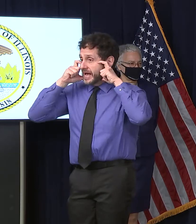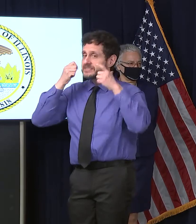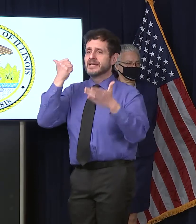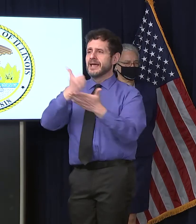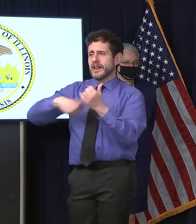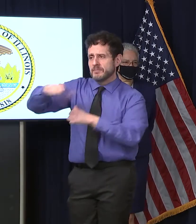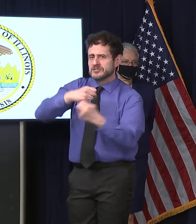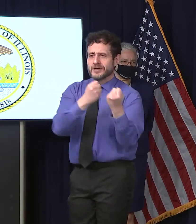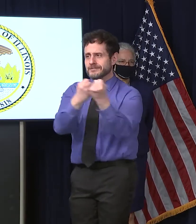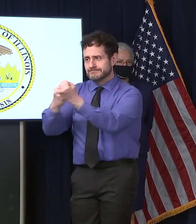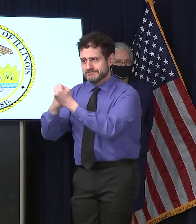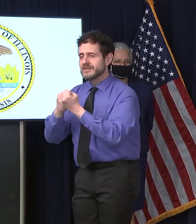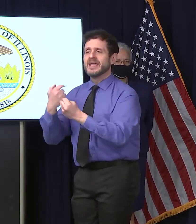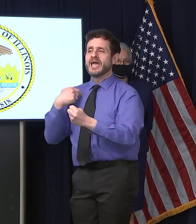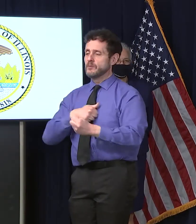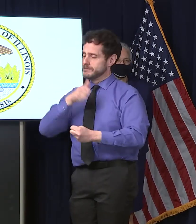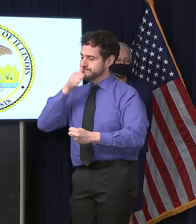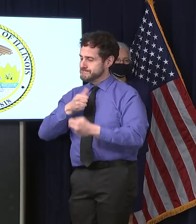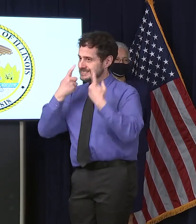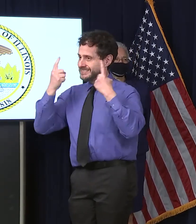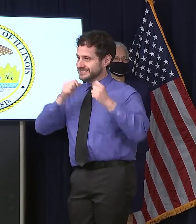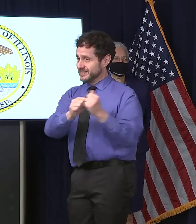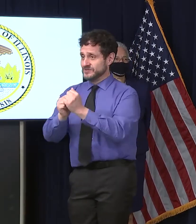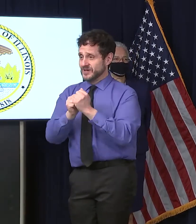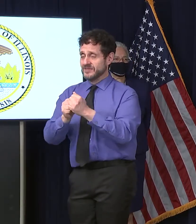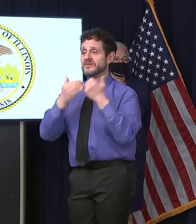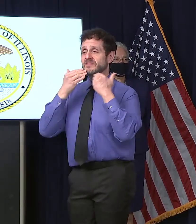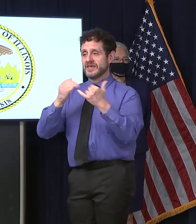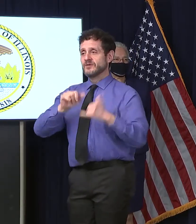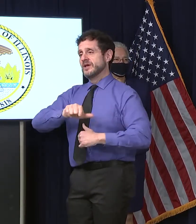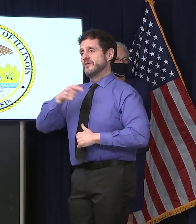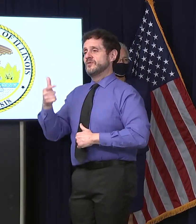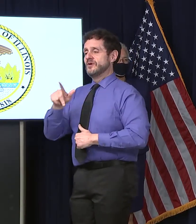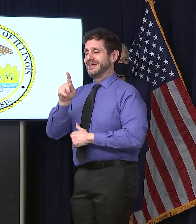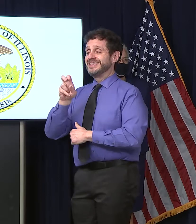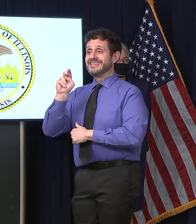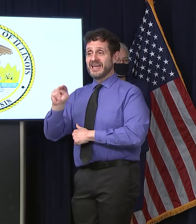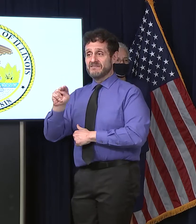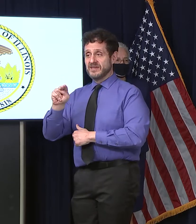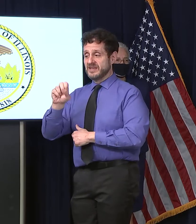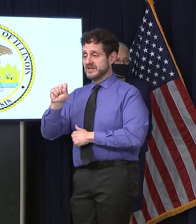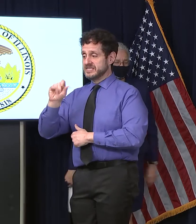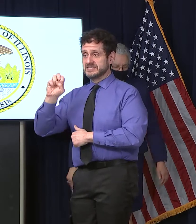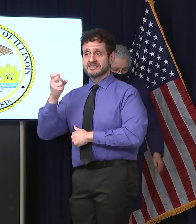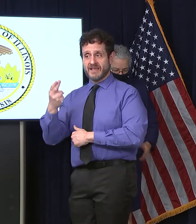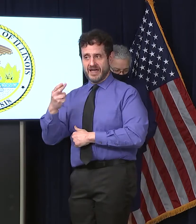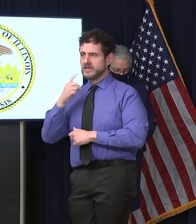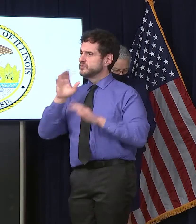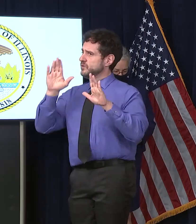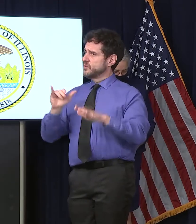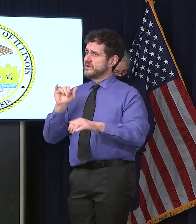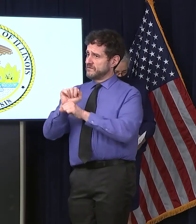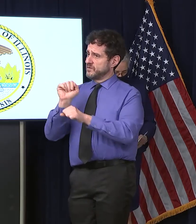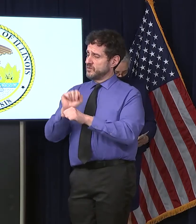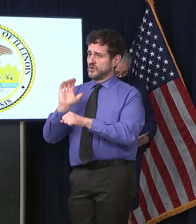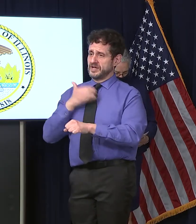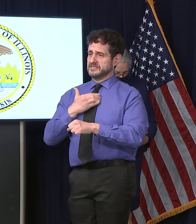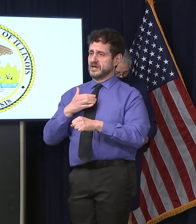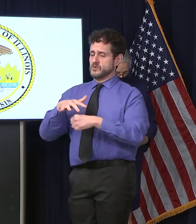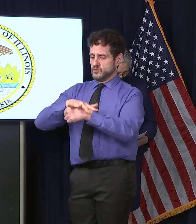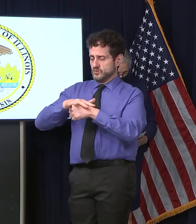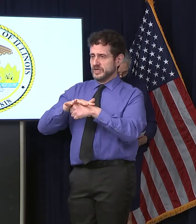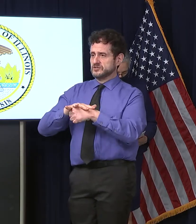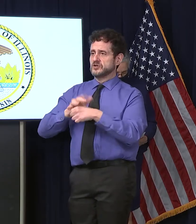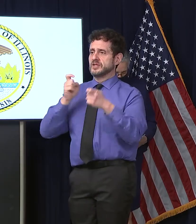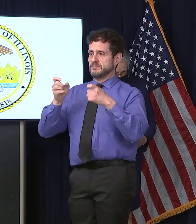together. So thank you, and with that, I'll turn it over to Kevin Sligh, who's doing a terrific job as our acting regional administrator